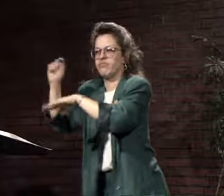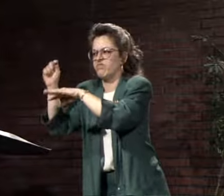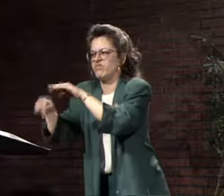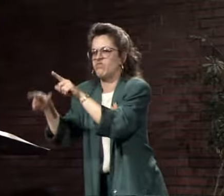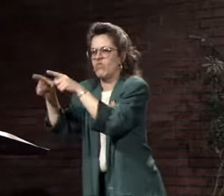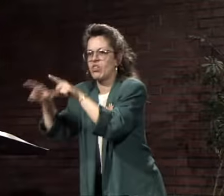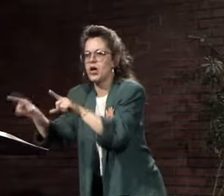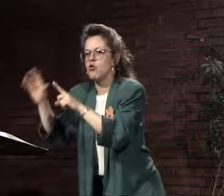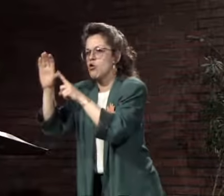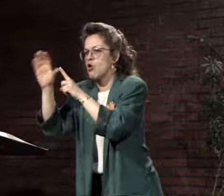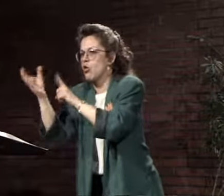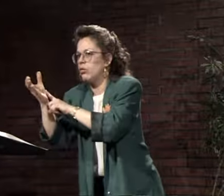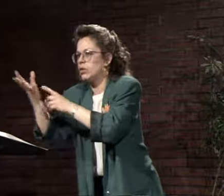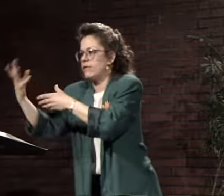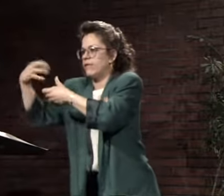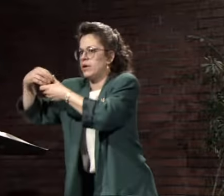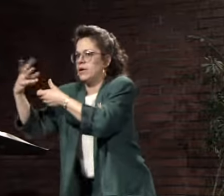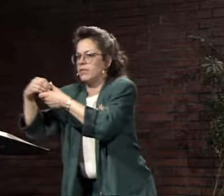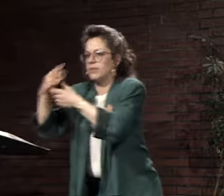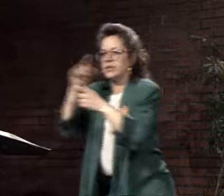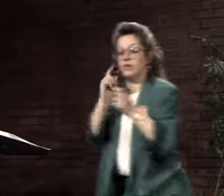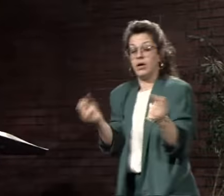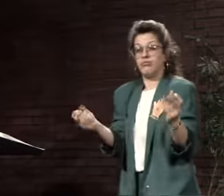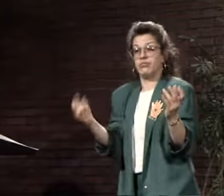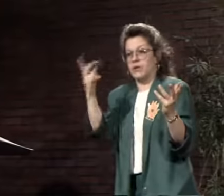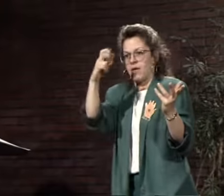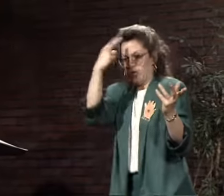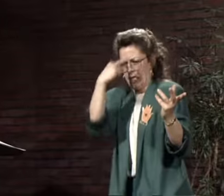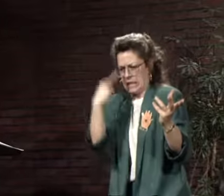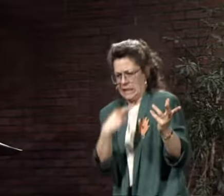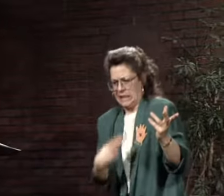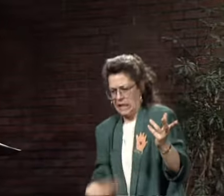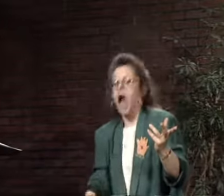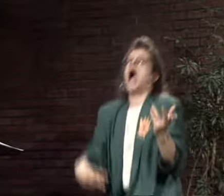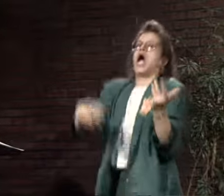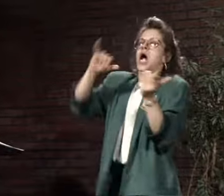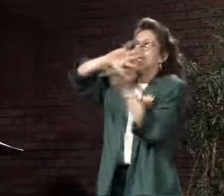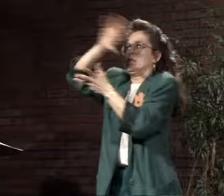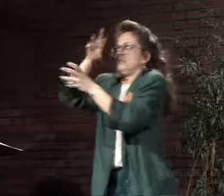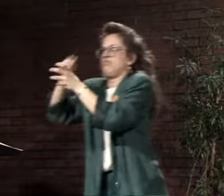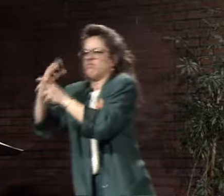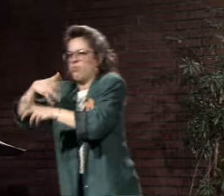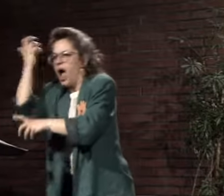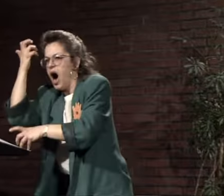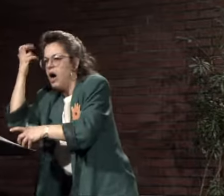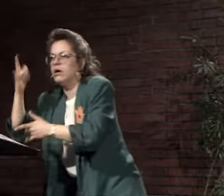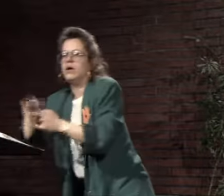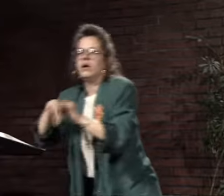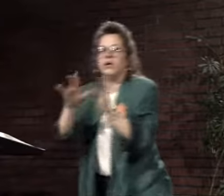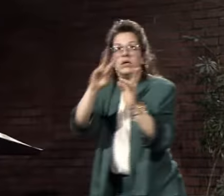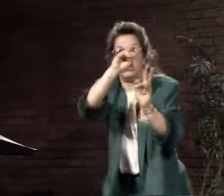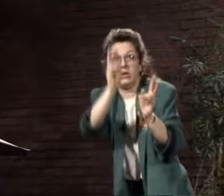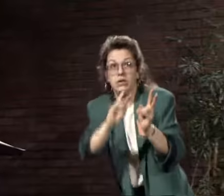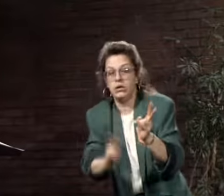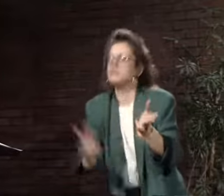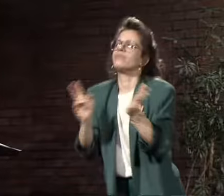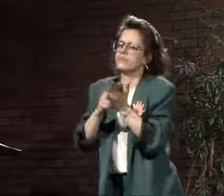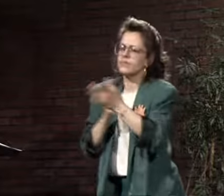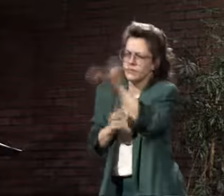of learning. However, interpreters know how to culturally mediate, how to involve everything into the culture,